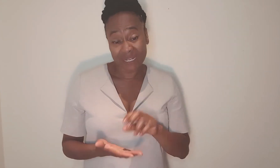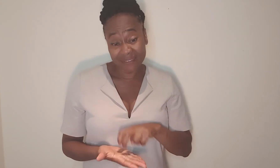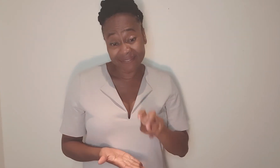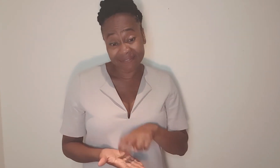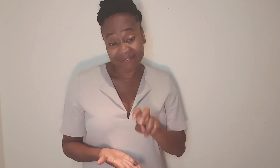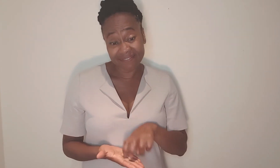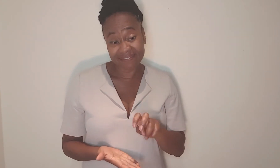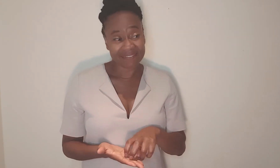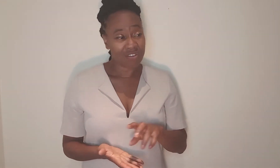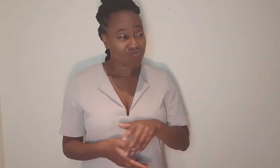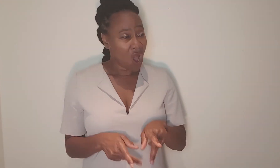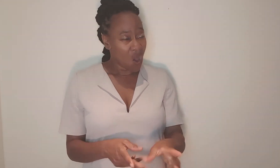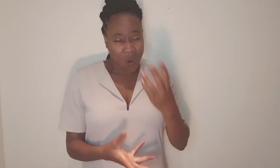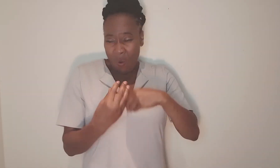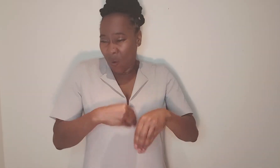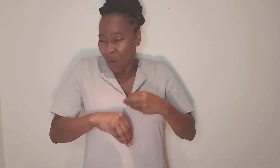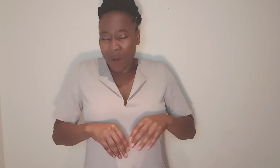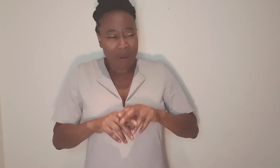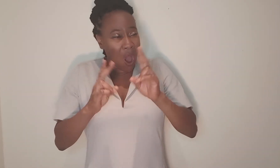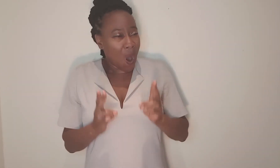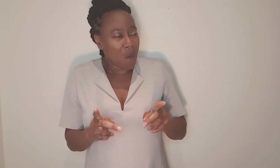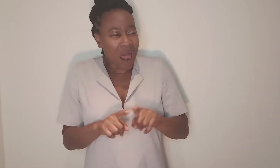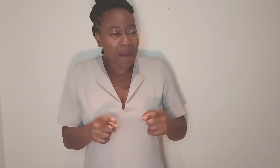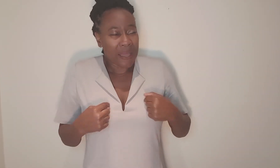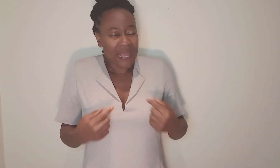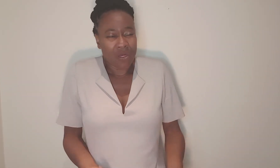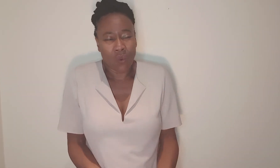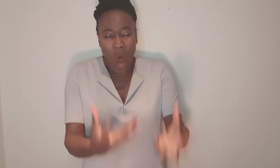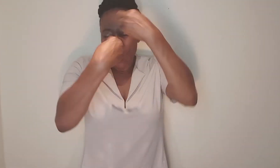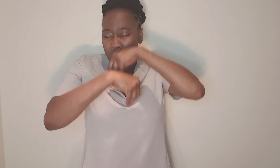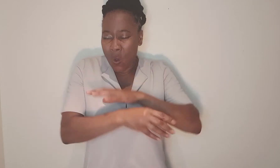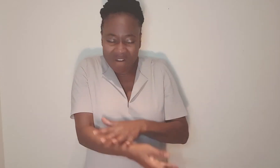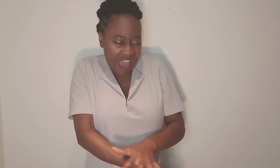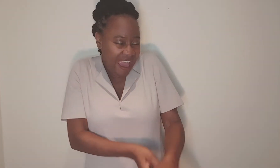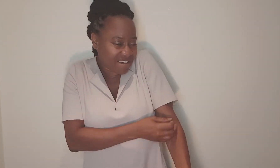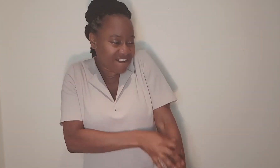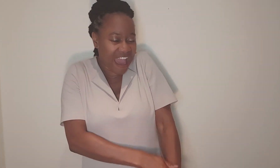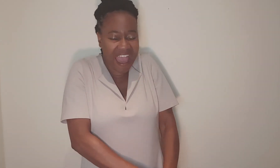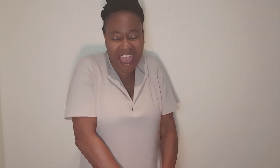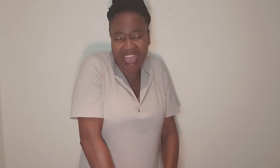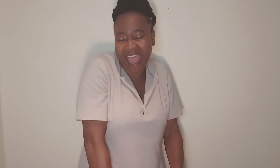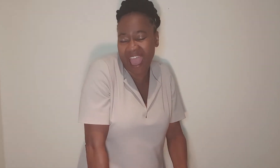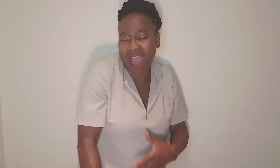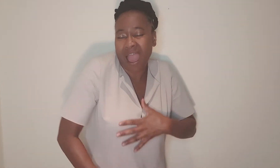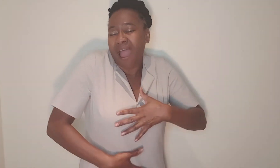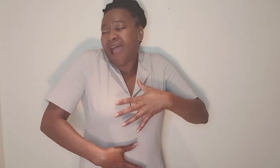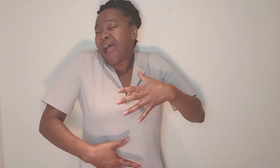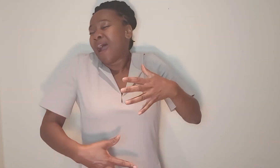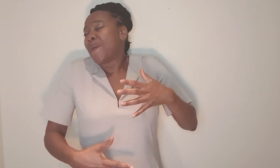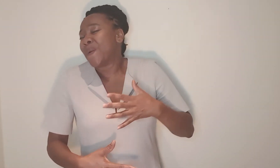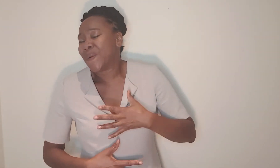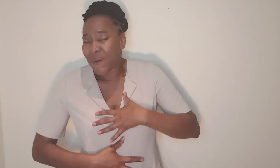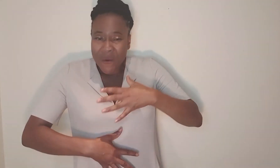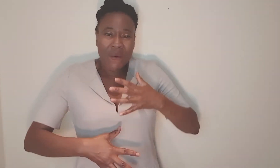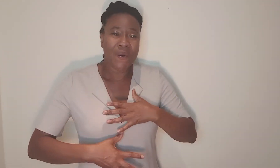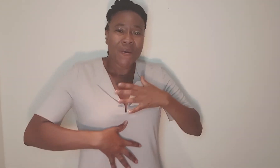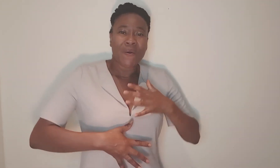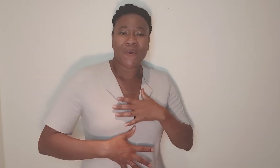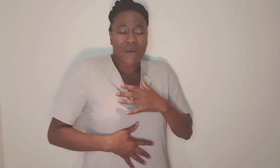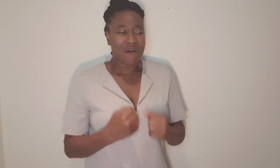runs through me like a vein. Taking the way I want and pockets of air, giving me time to breathe and beat and hum and run, and I want it to go on forever sometimes,